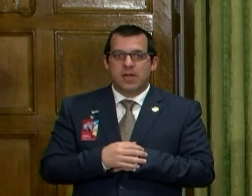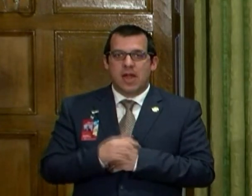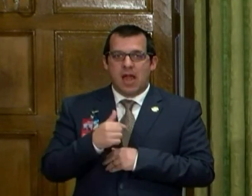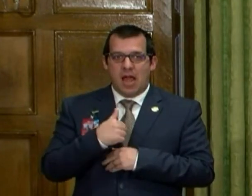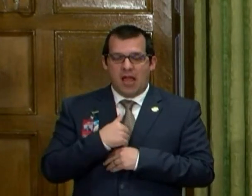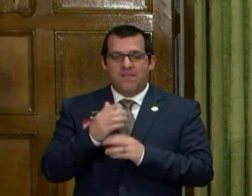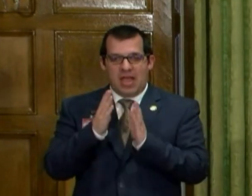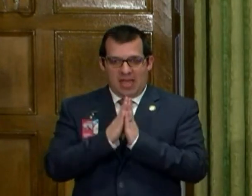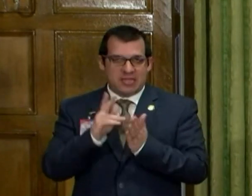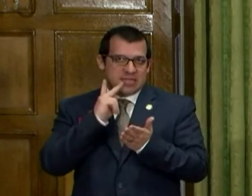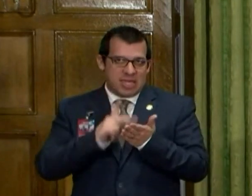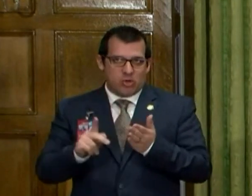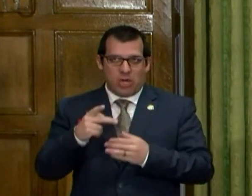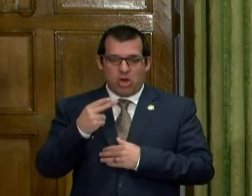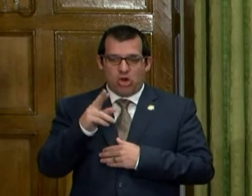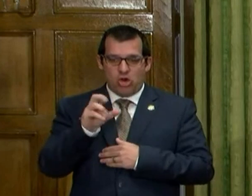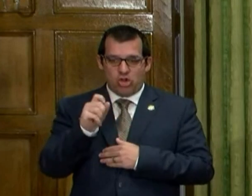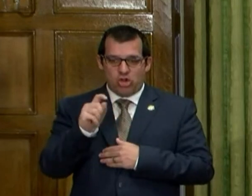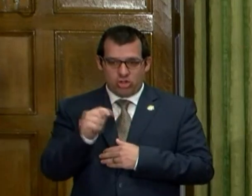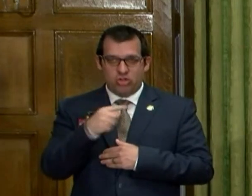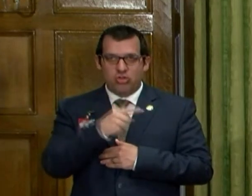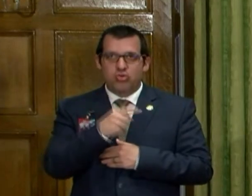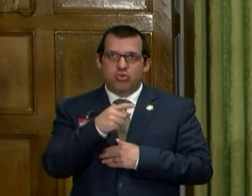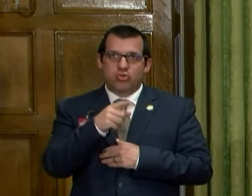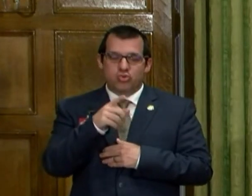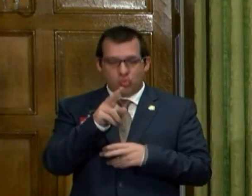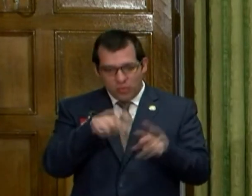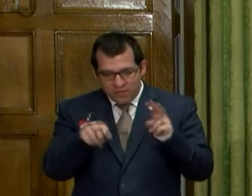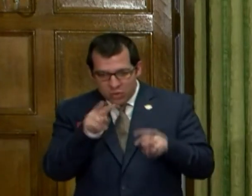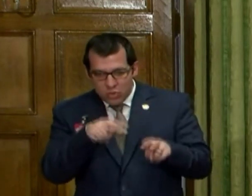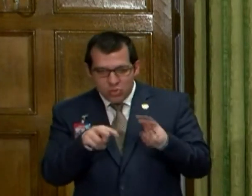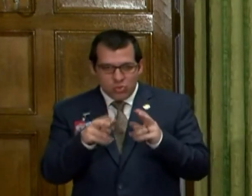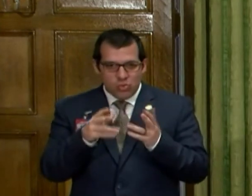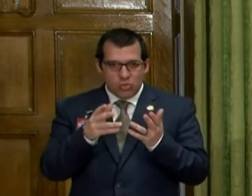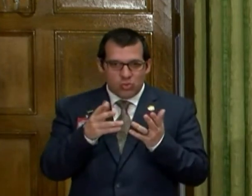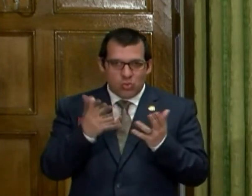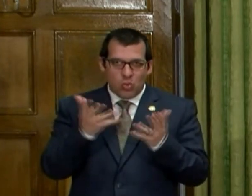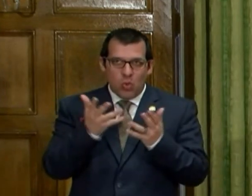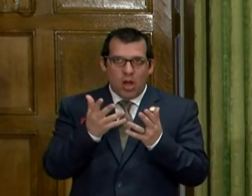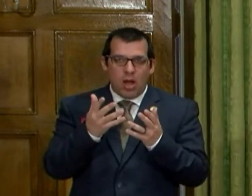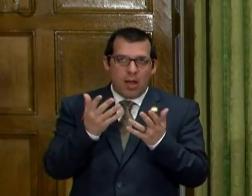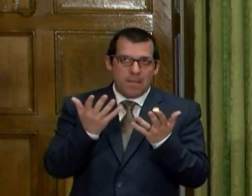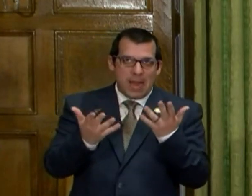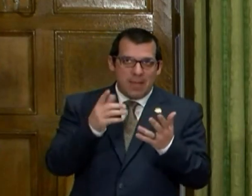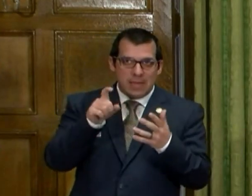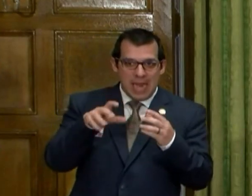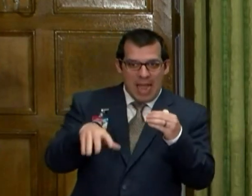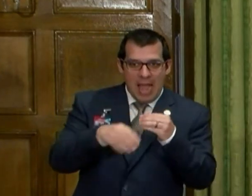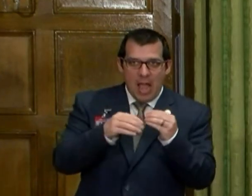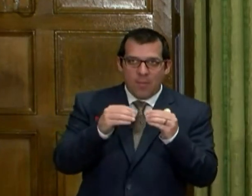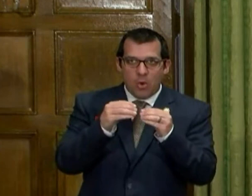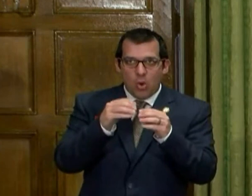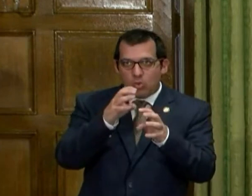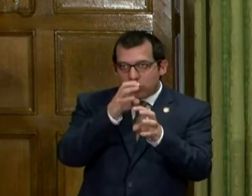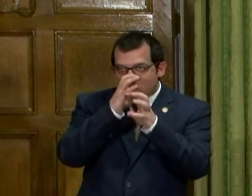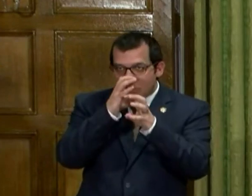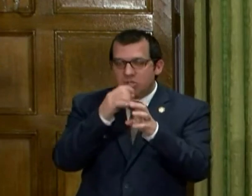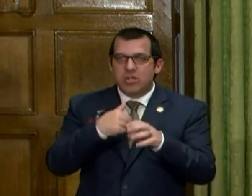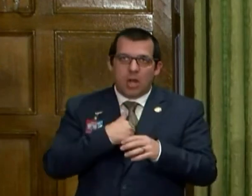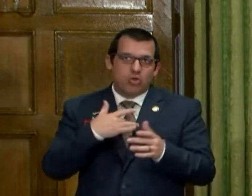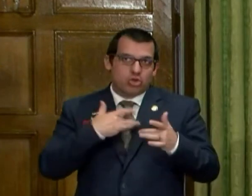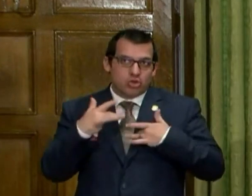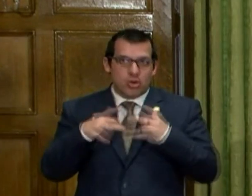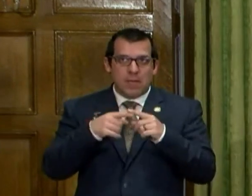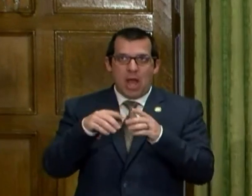I've asked Secretary Hurst to review what more restrictions we need. I was concerned